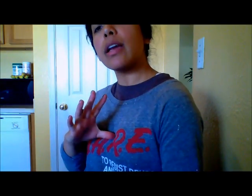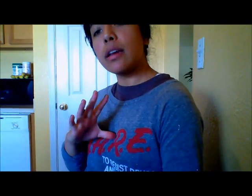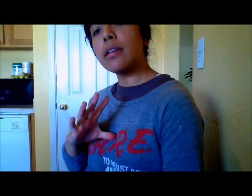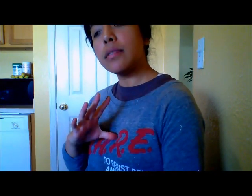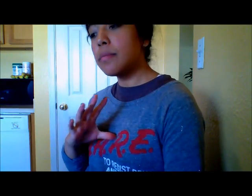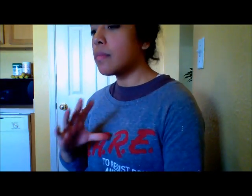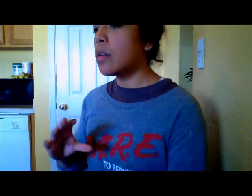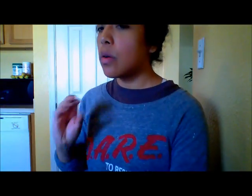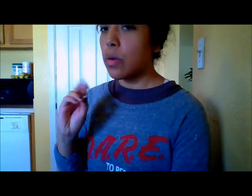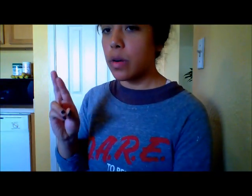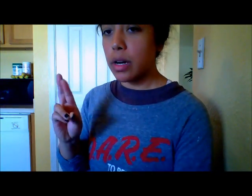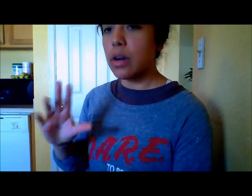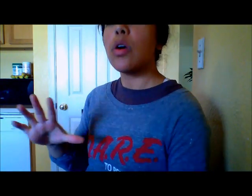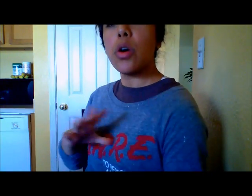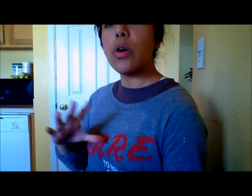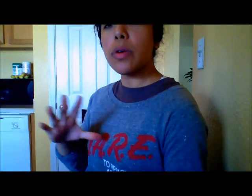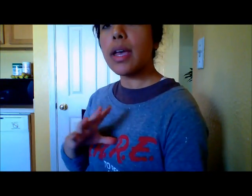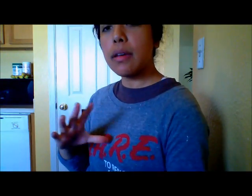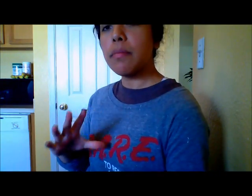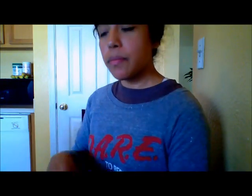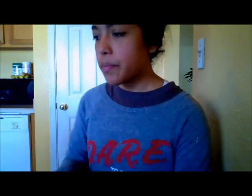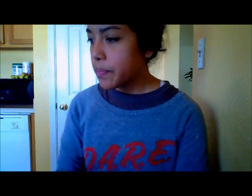Fine or okay.